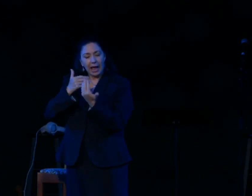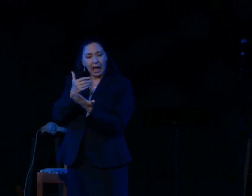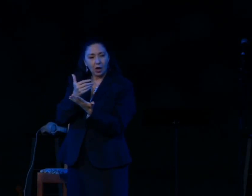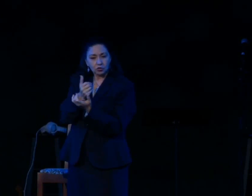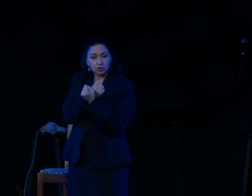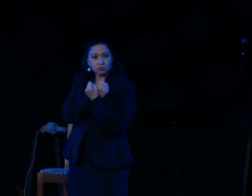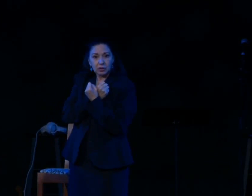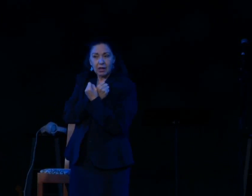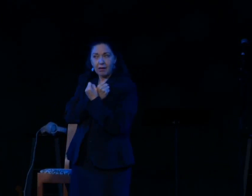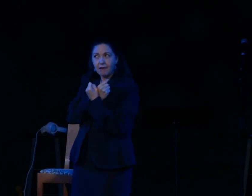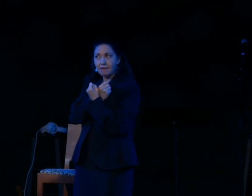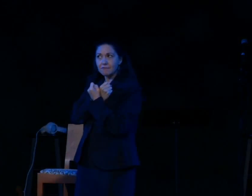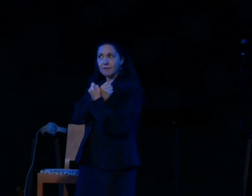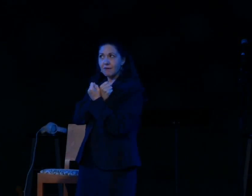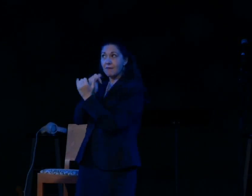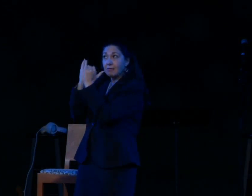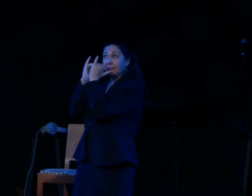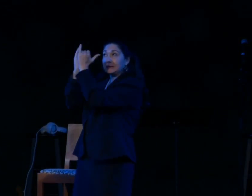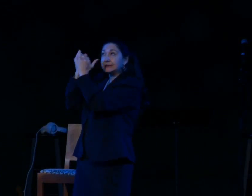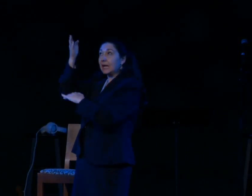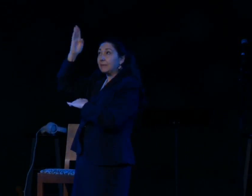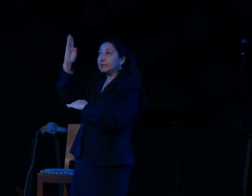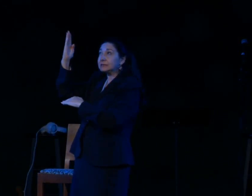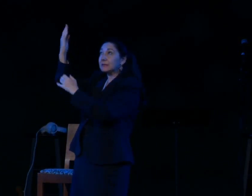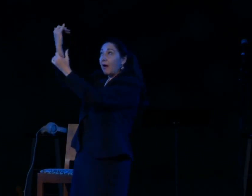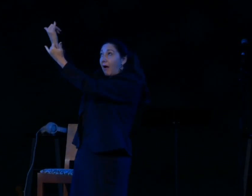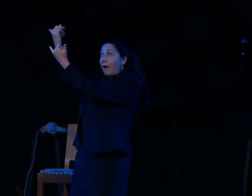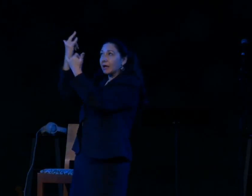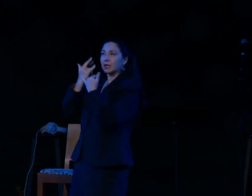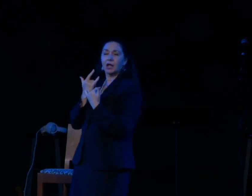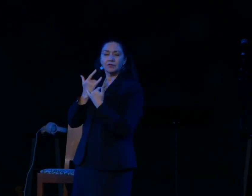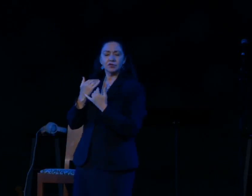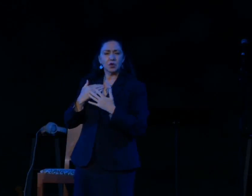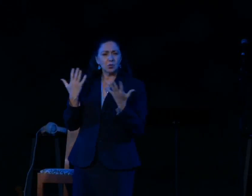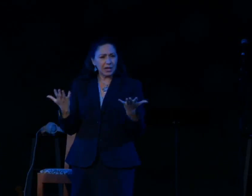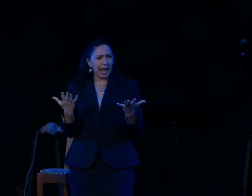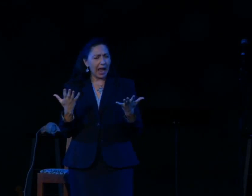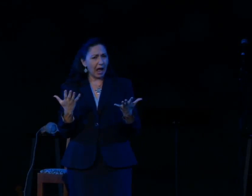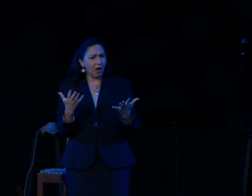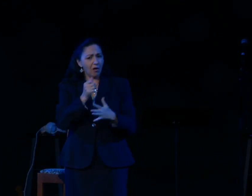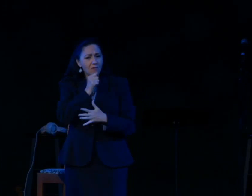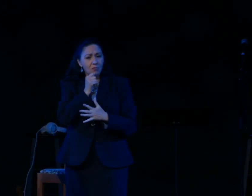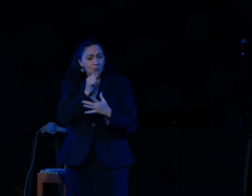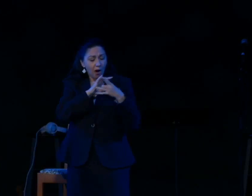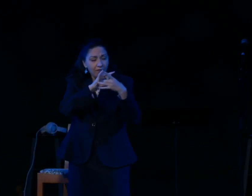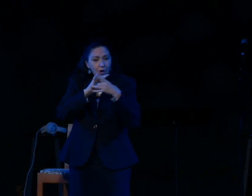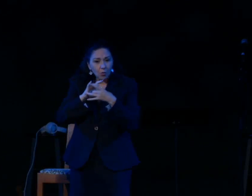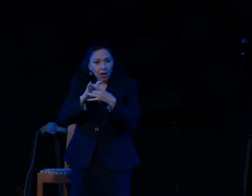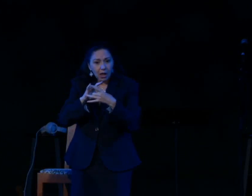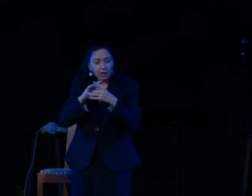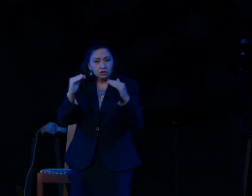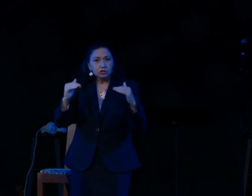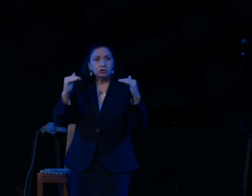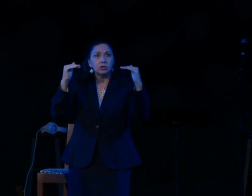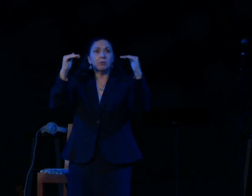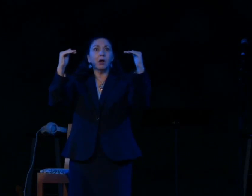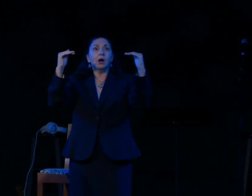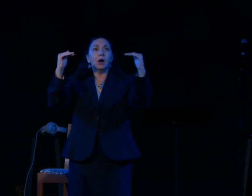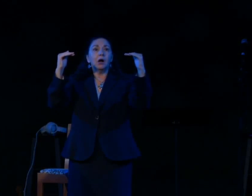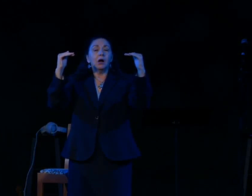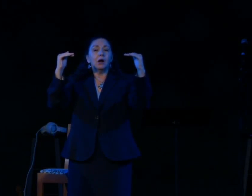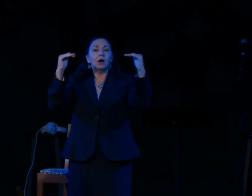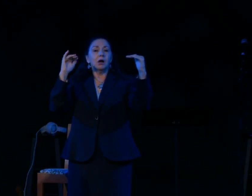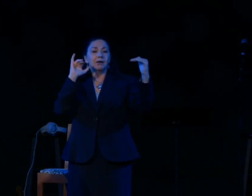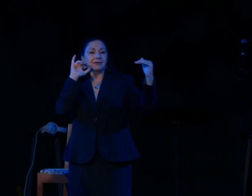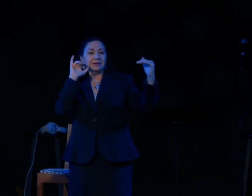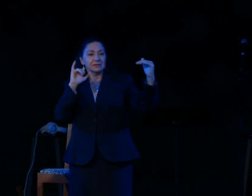loved us. And so let the bar of our intimacy, of our sexuality, of our relationships be this: does it bear the